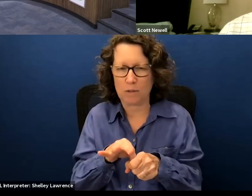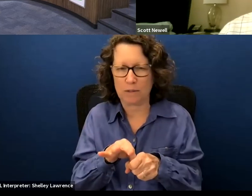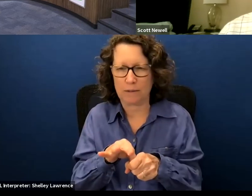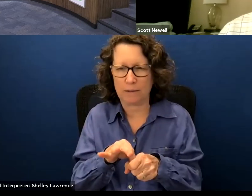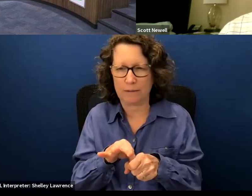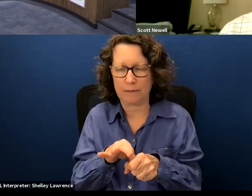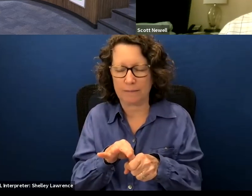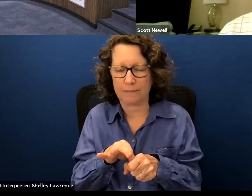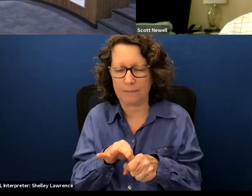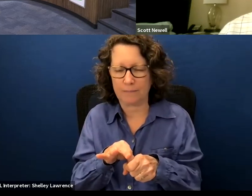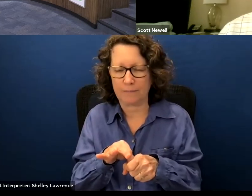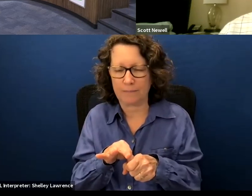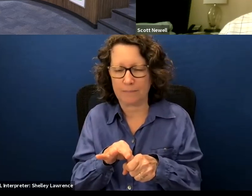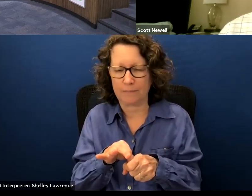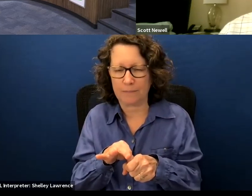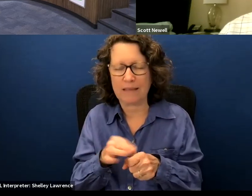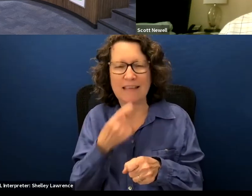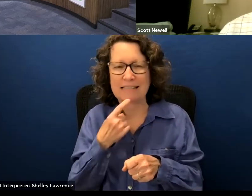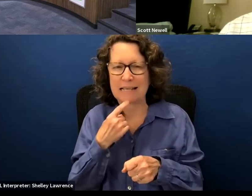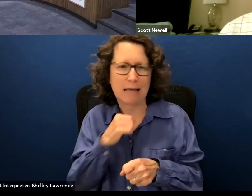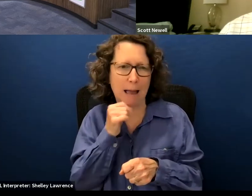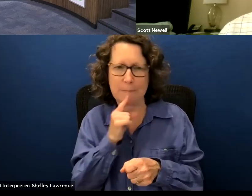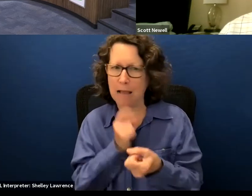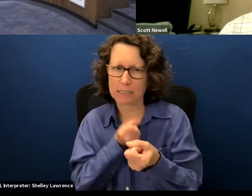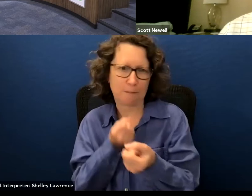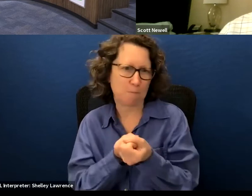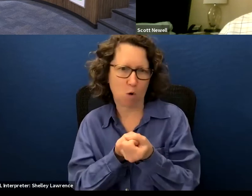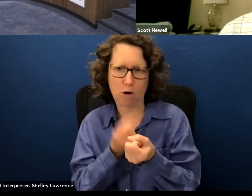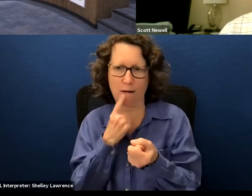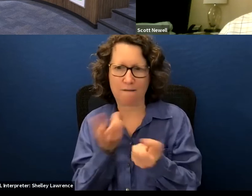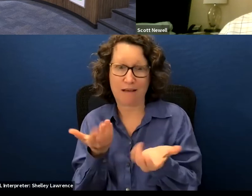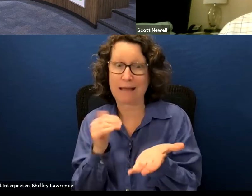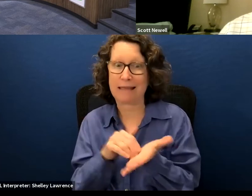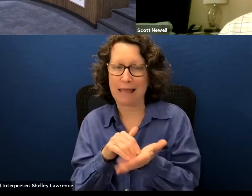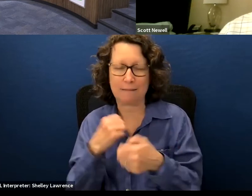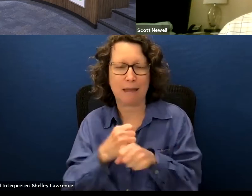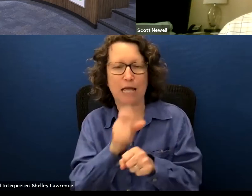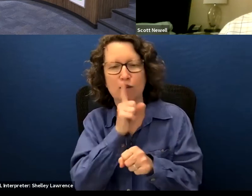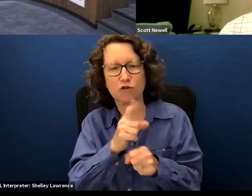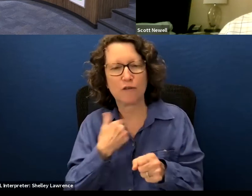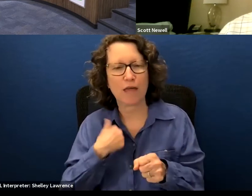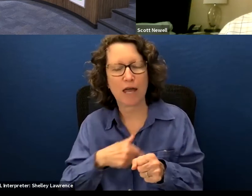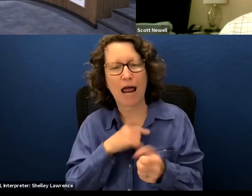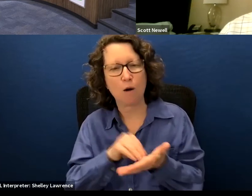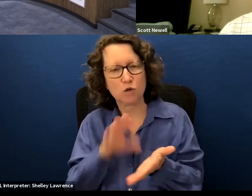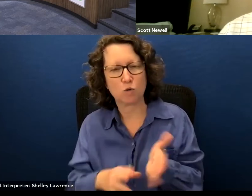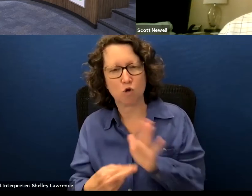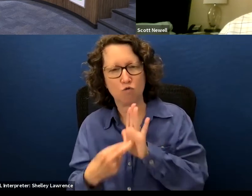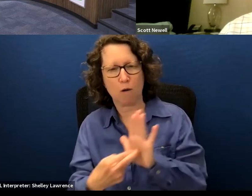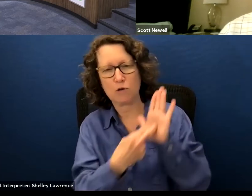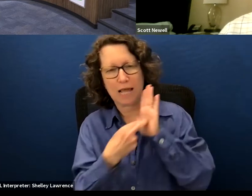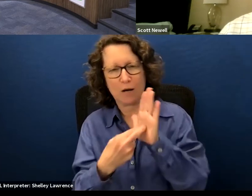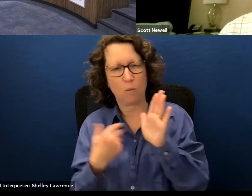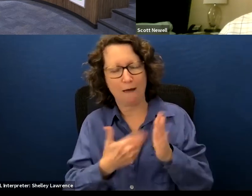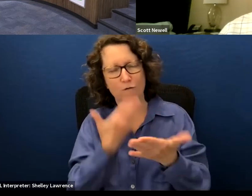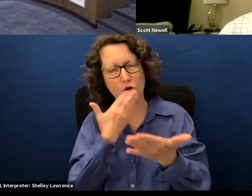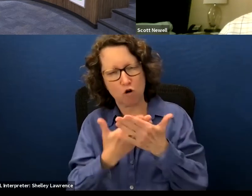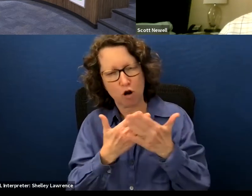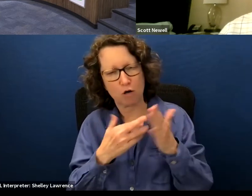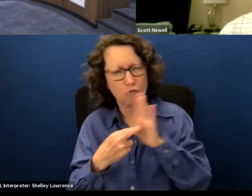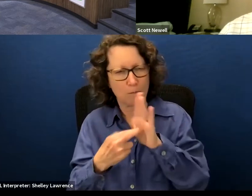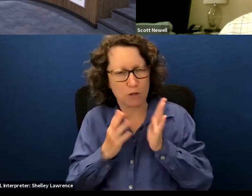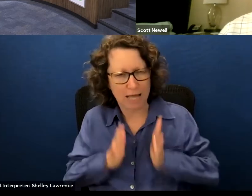being in a sense that says that I'm not in support of, again, making sure that our students are represented, that we have good